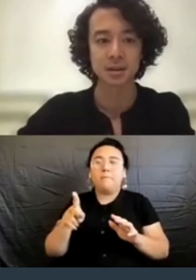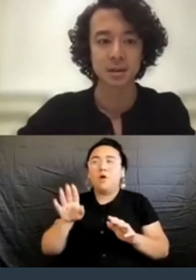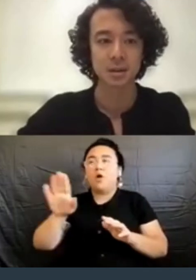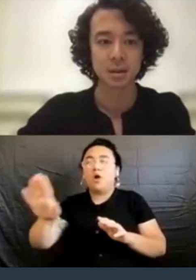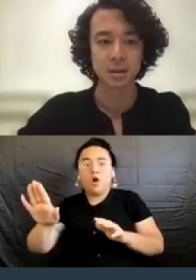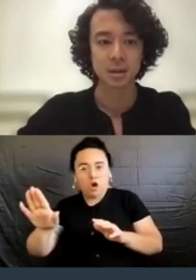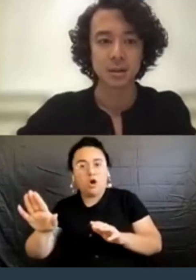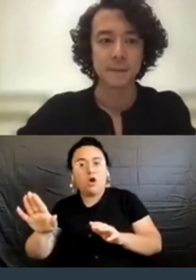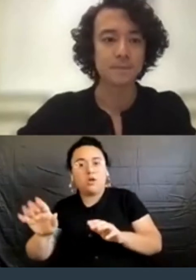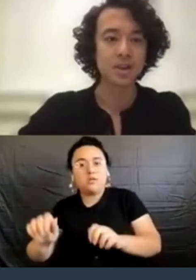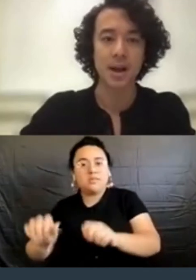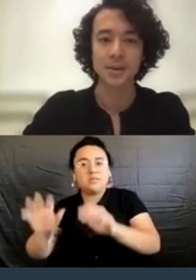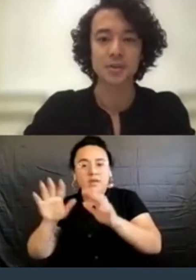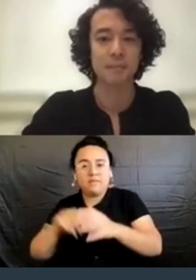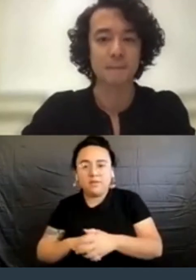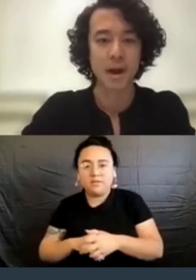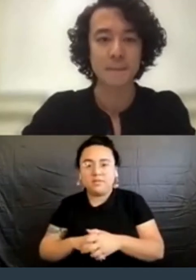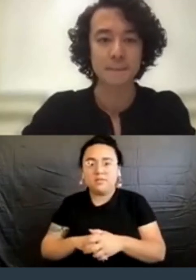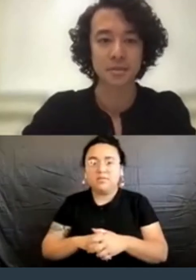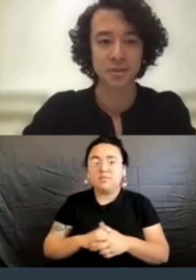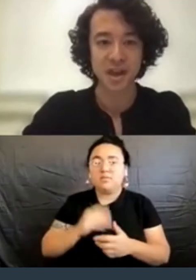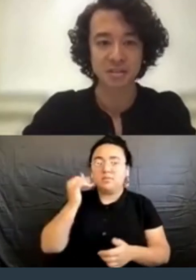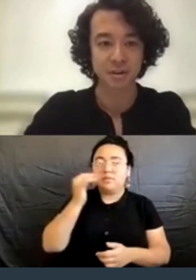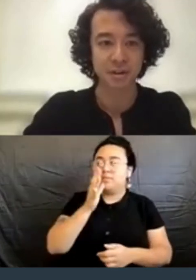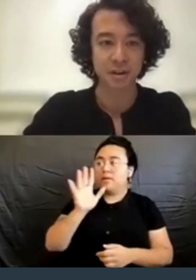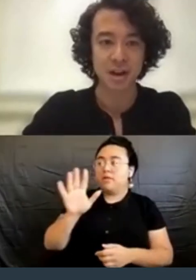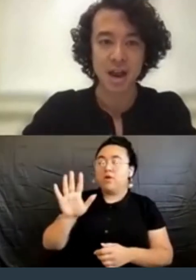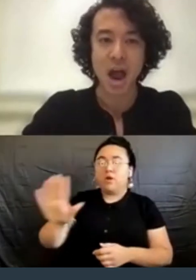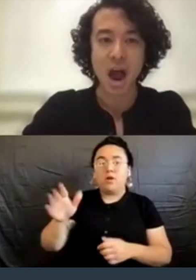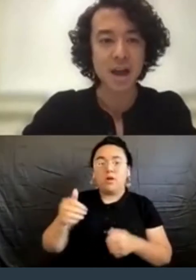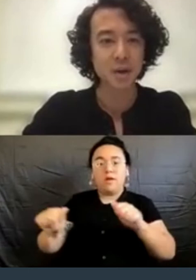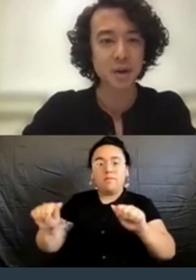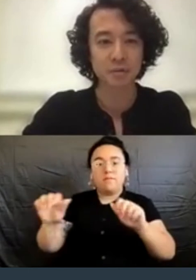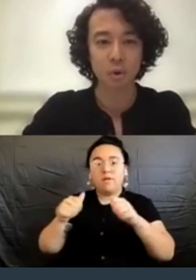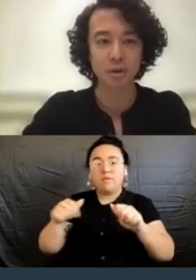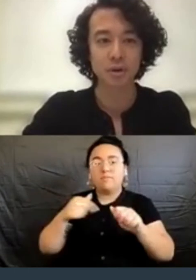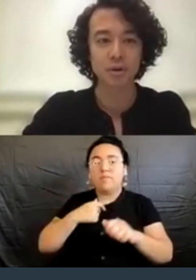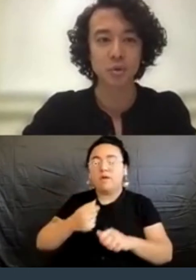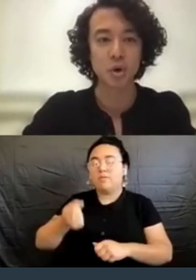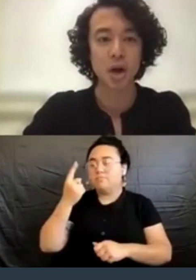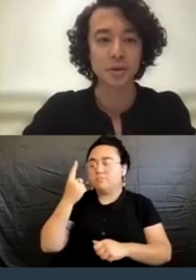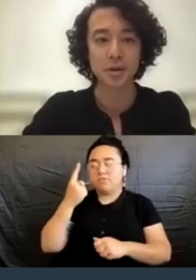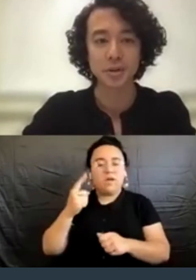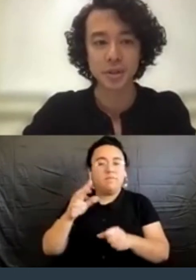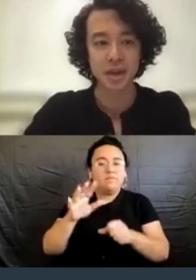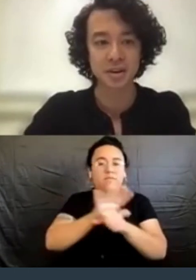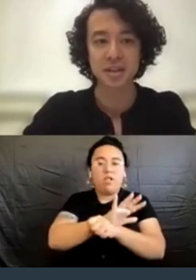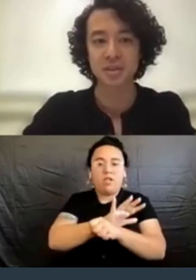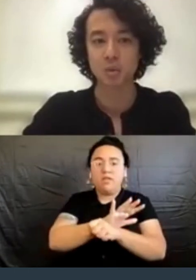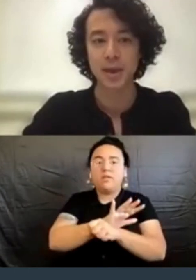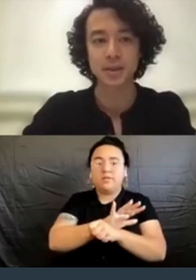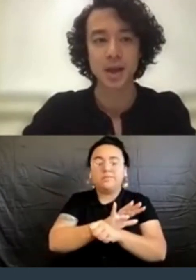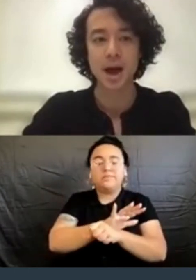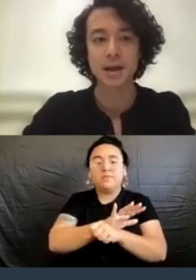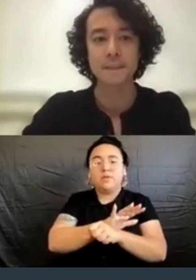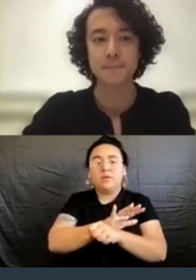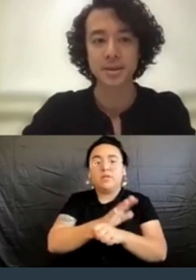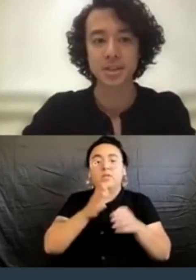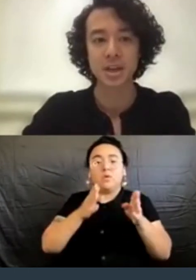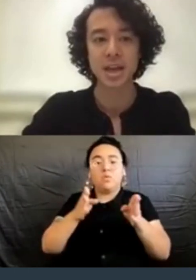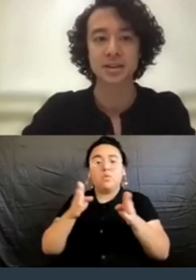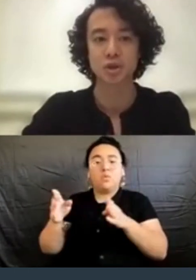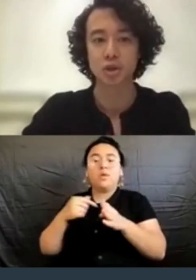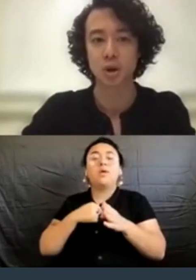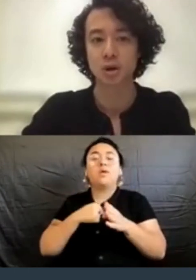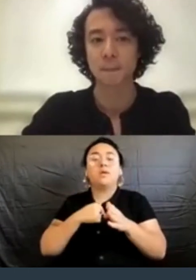made. Because of my mother's effort, I could afford to understand that the ways I